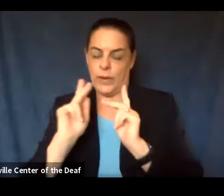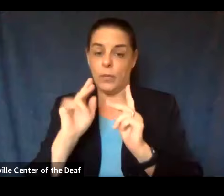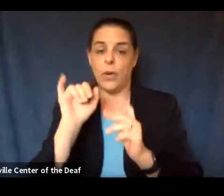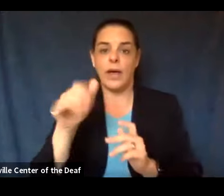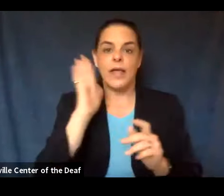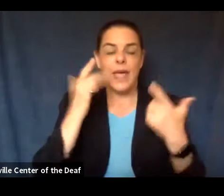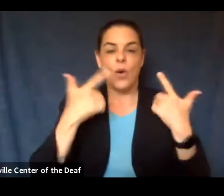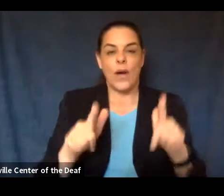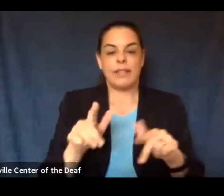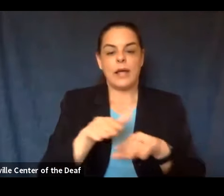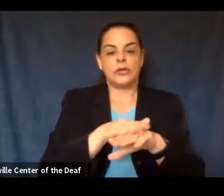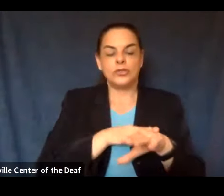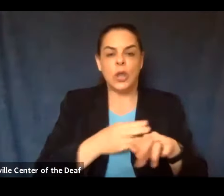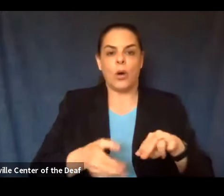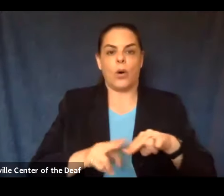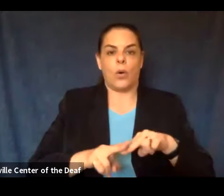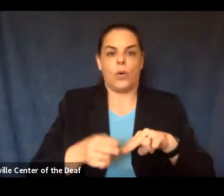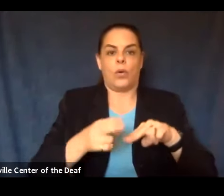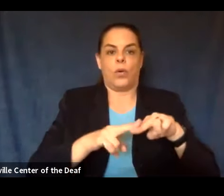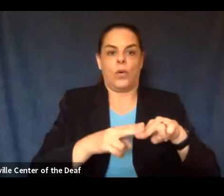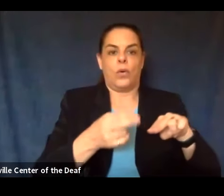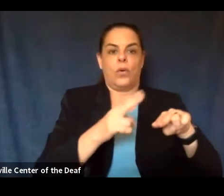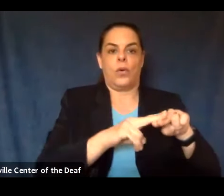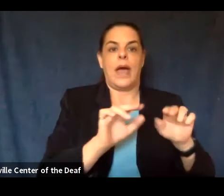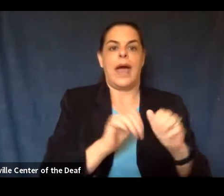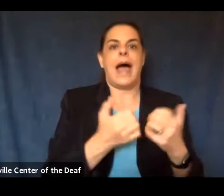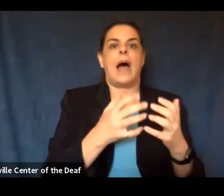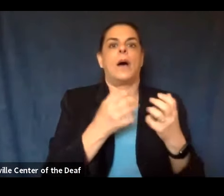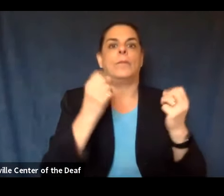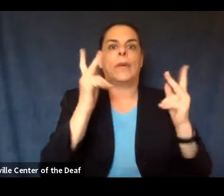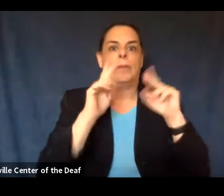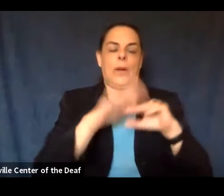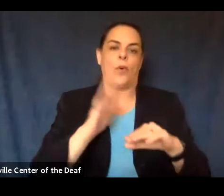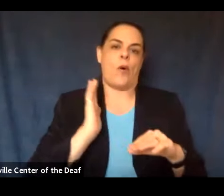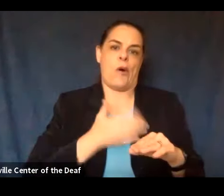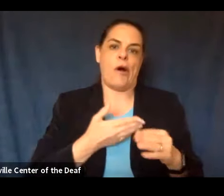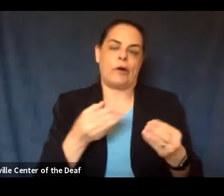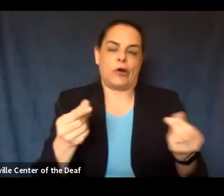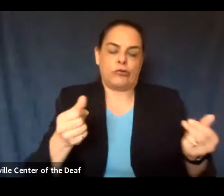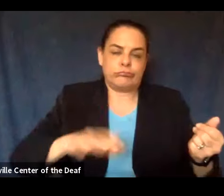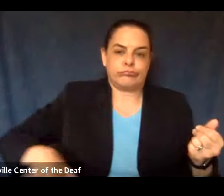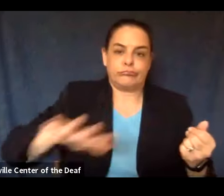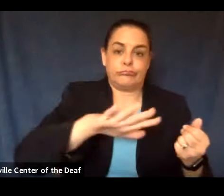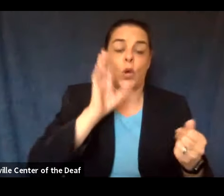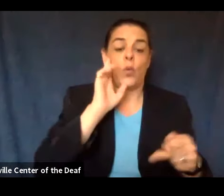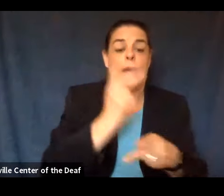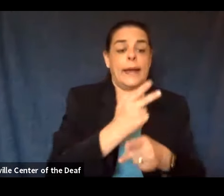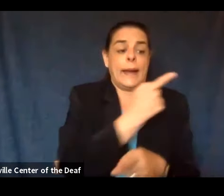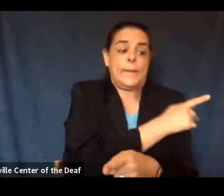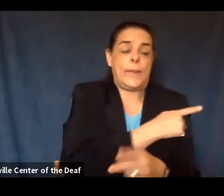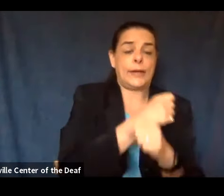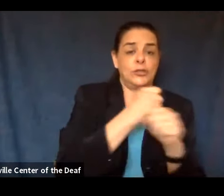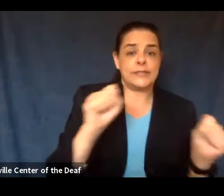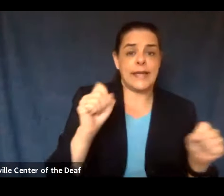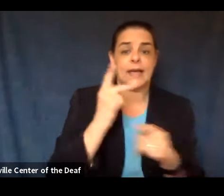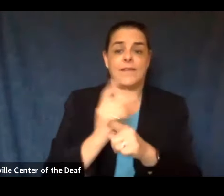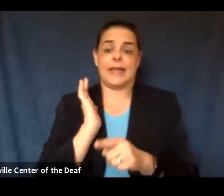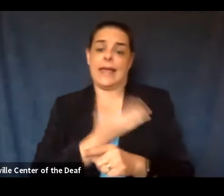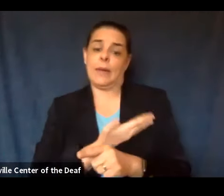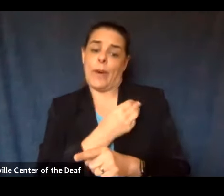gradual increase in volume on our campus, but again, keeps our patients safe, keeps our team members safe, and